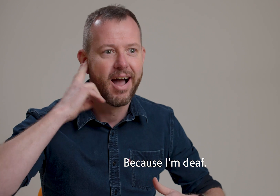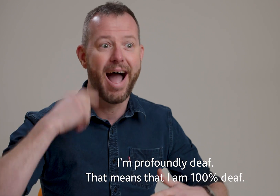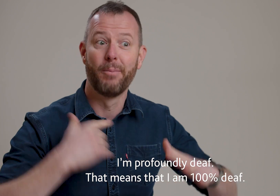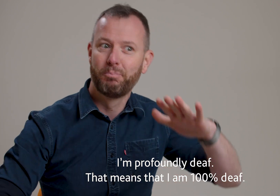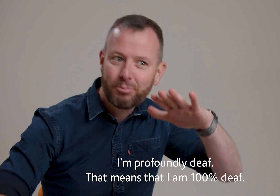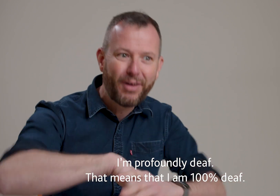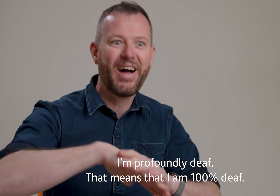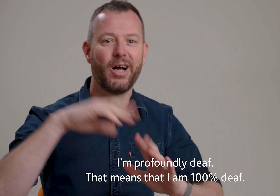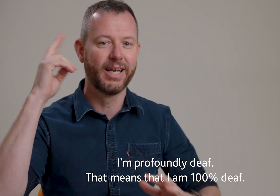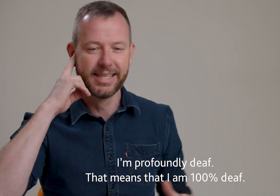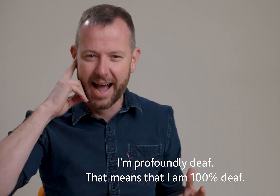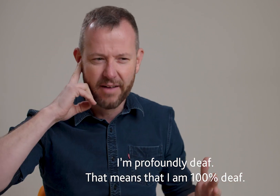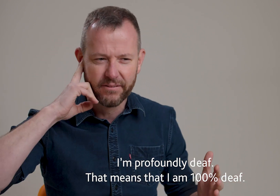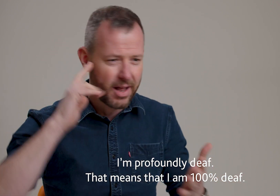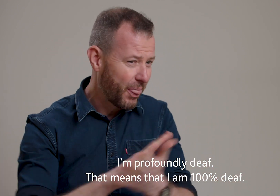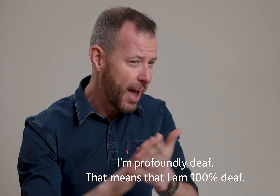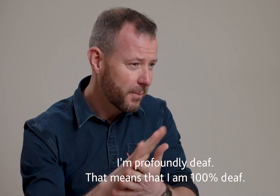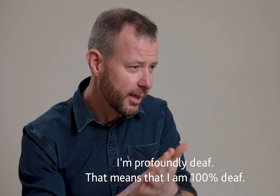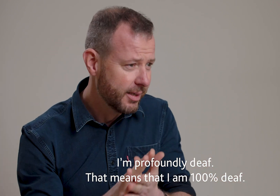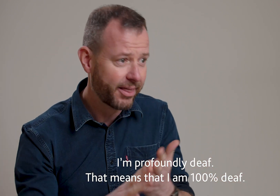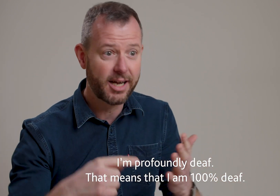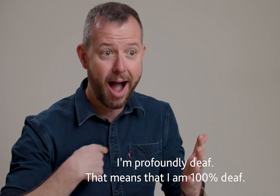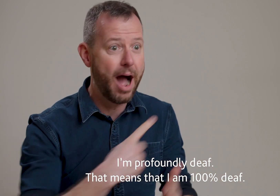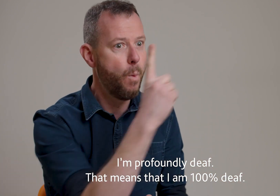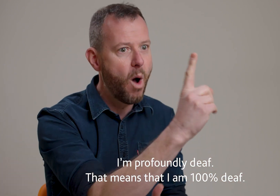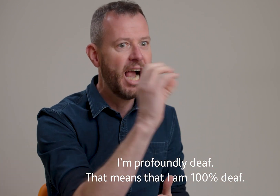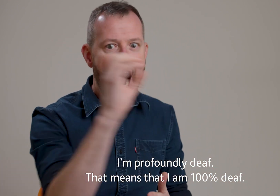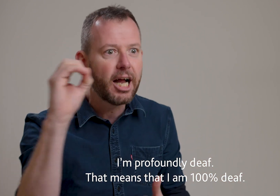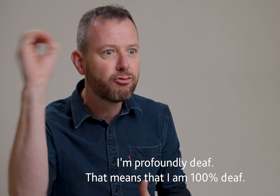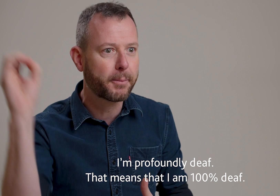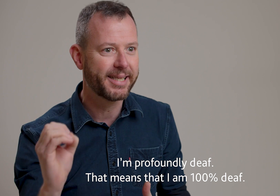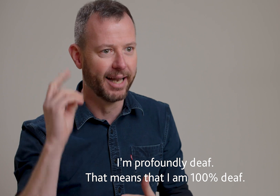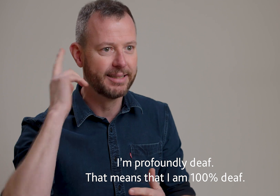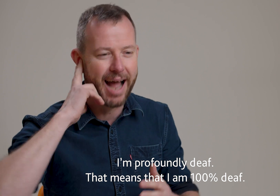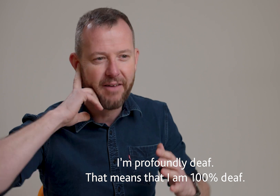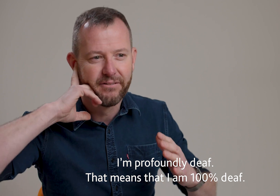I'm profoundly deaf. And that means that I am 100% deaf.